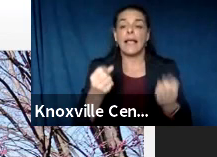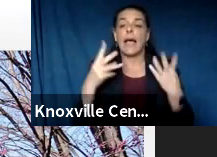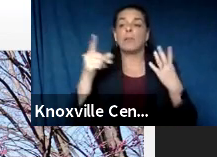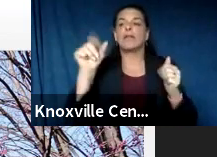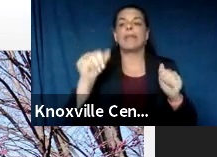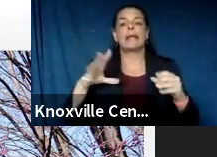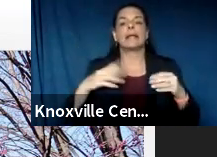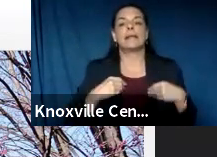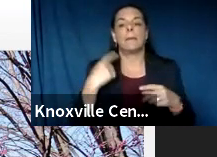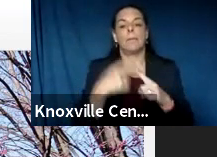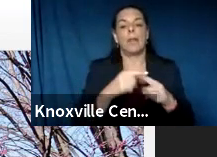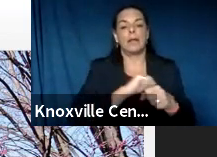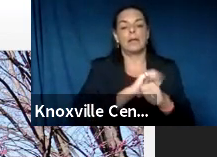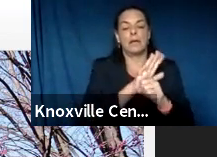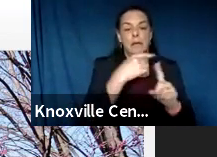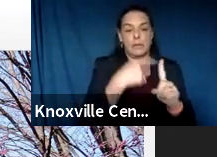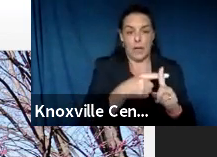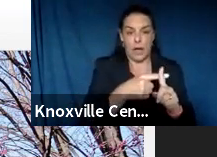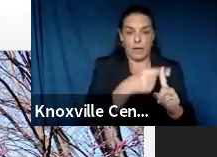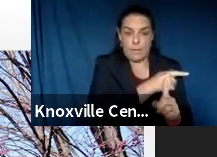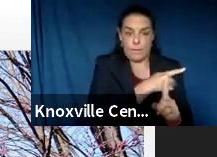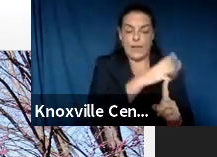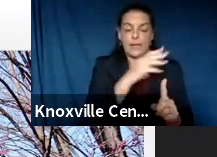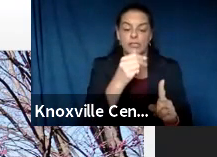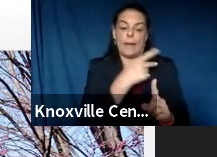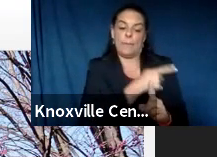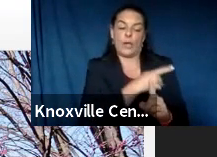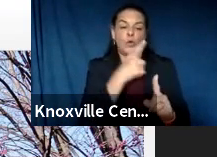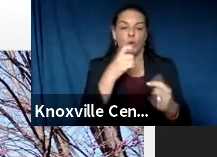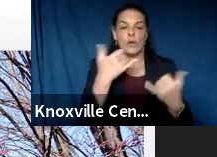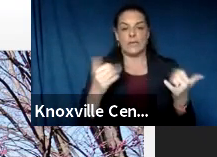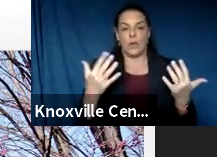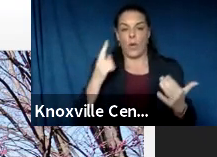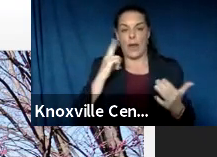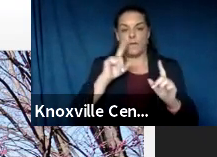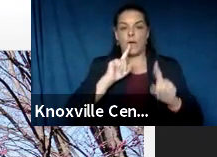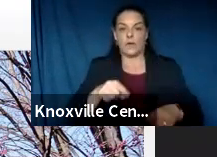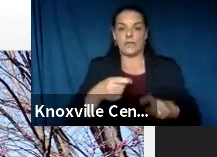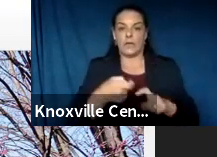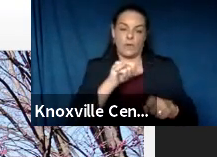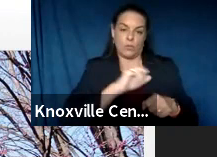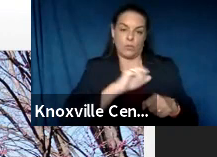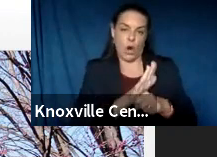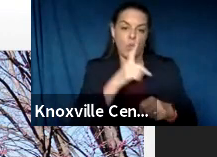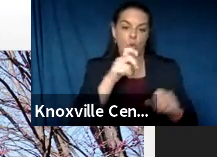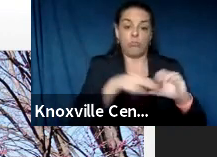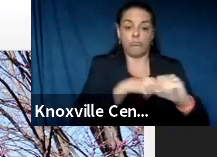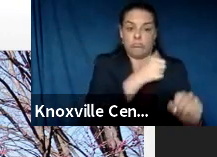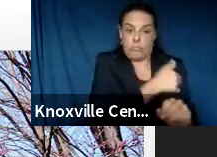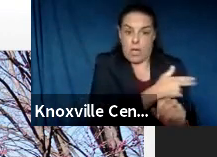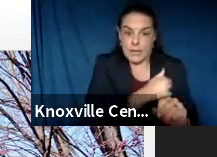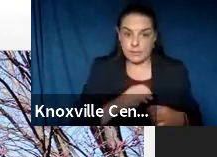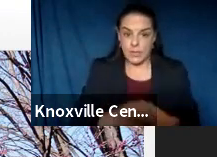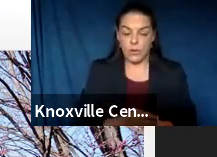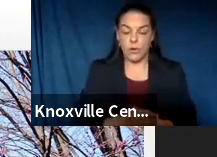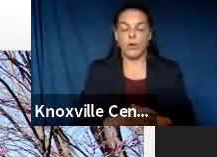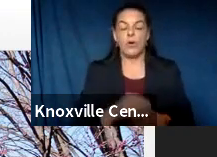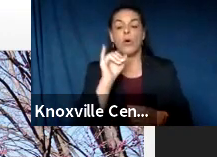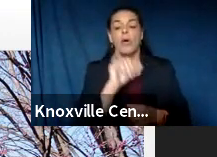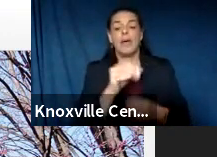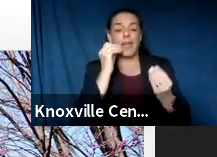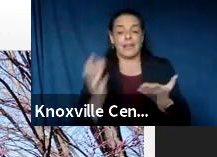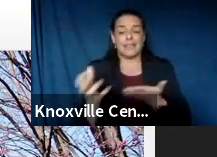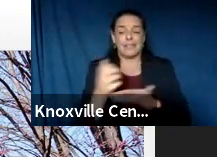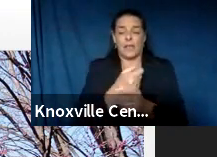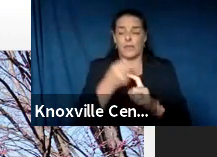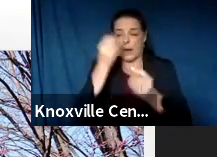well as the COVID positive patients and patients with pending test results in the hospital. These data are gathered from the information